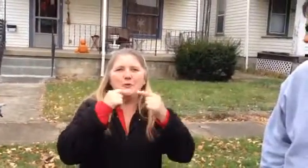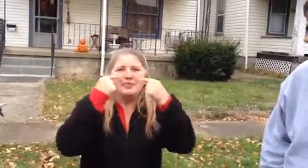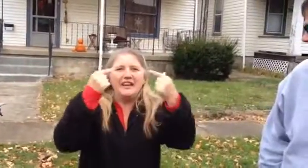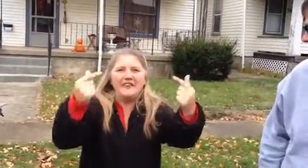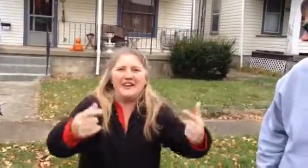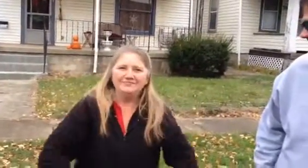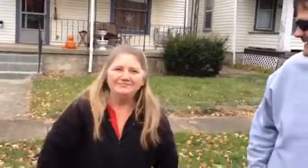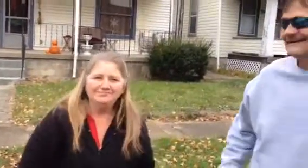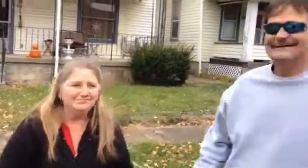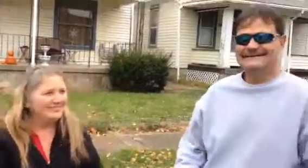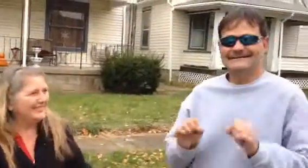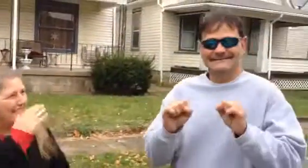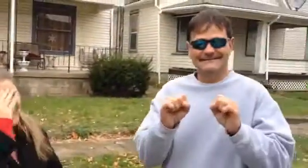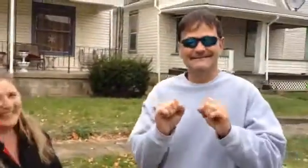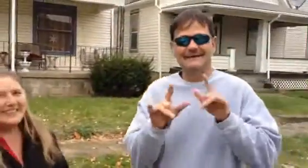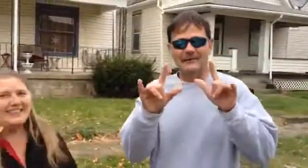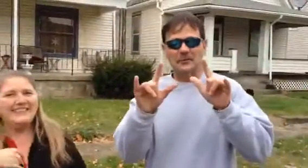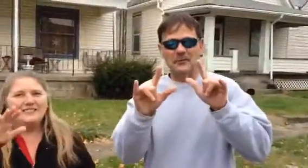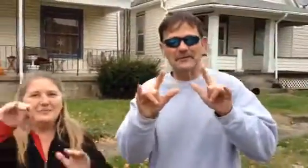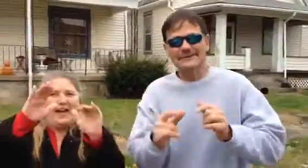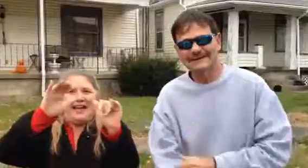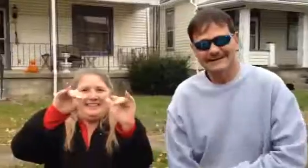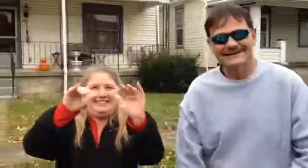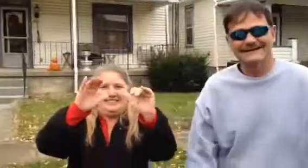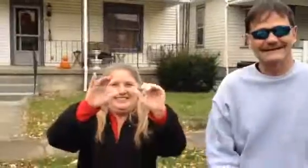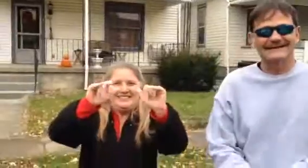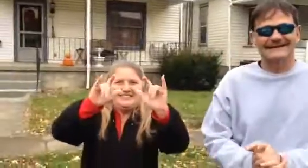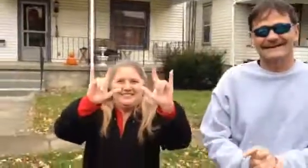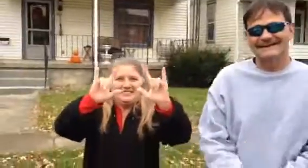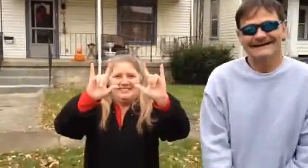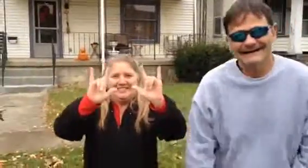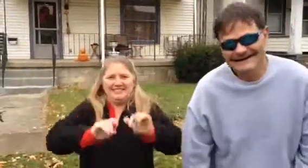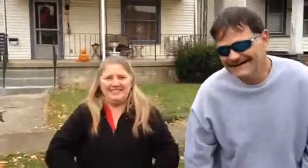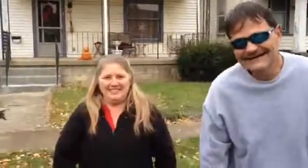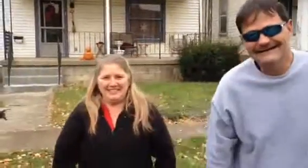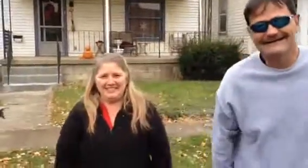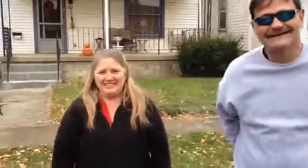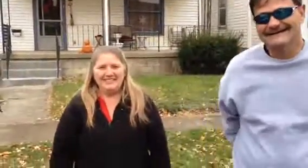Bye. Love you. Bye. Yeah.